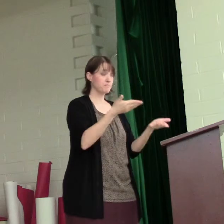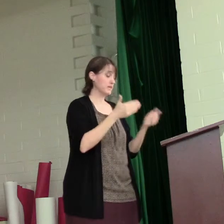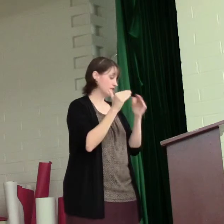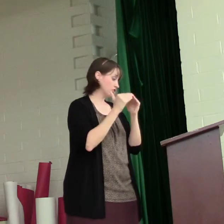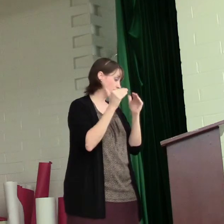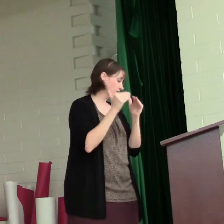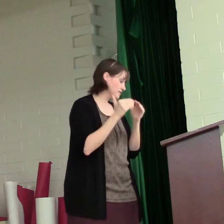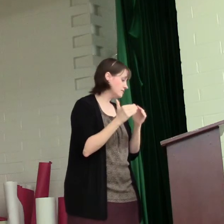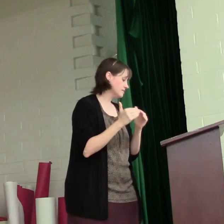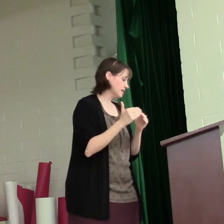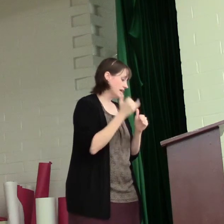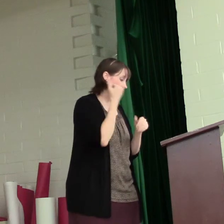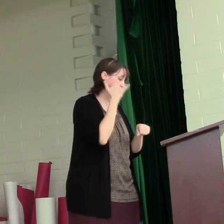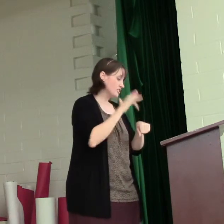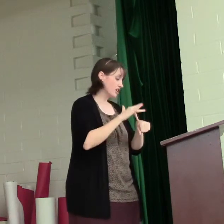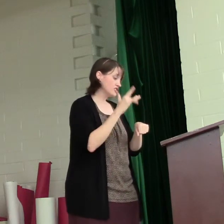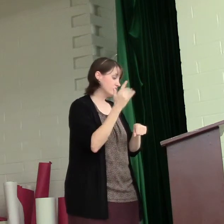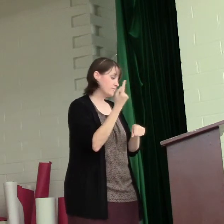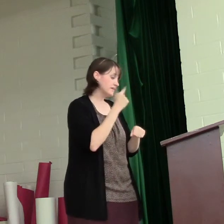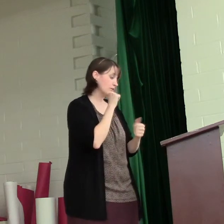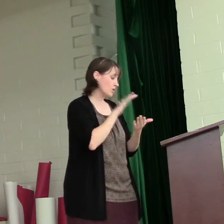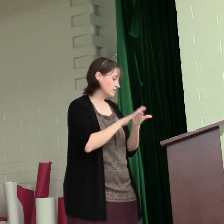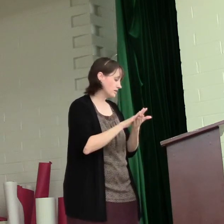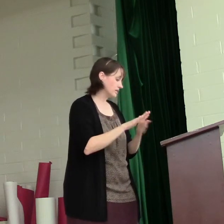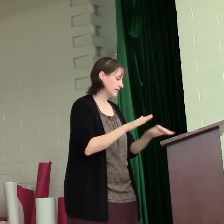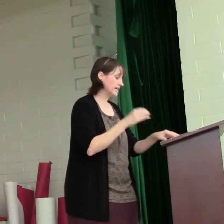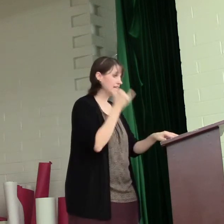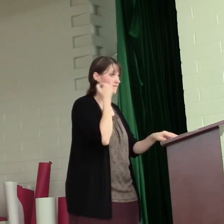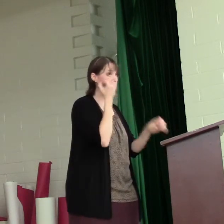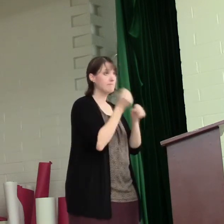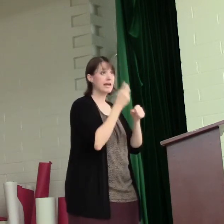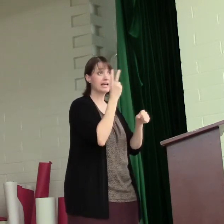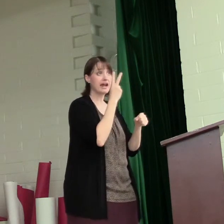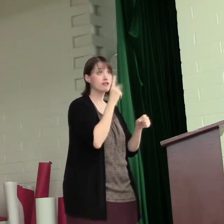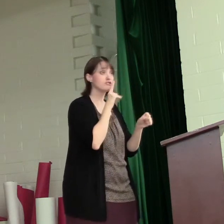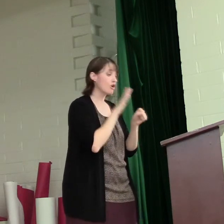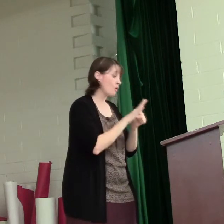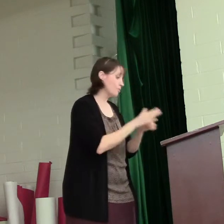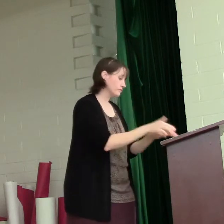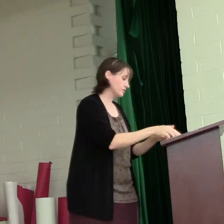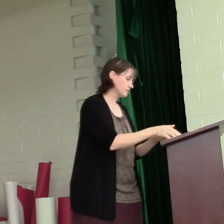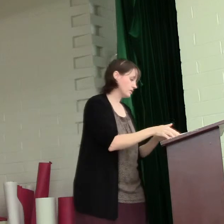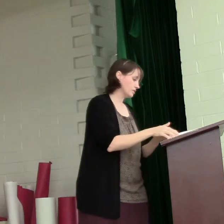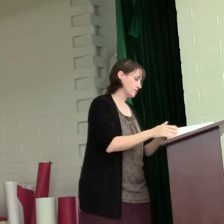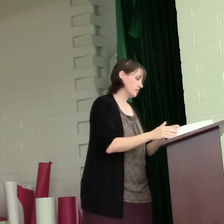being justice, if they touched something that wasn't clean, if they made a careless oath.